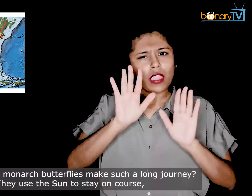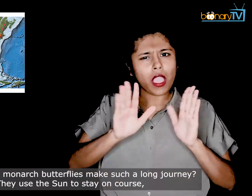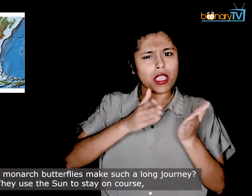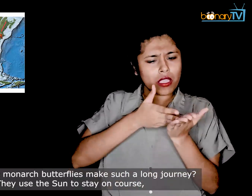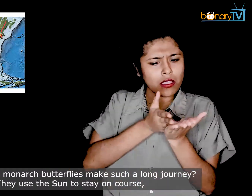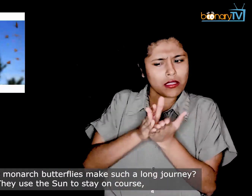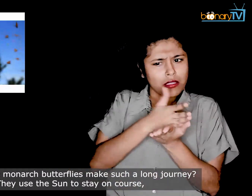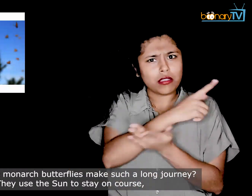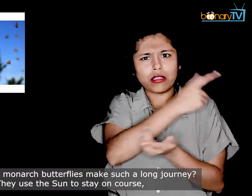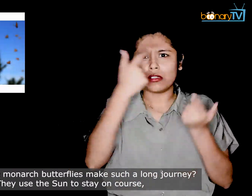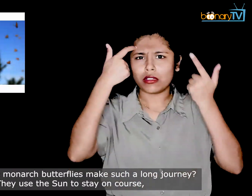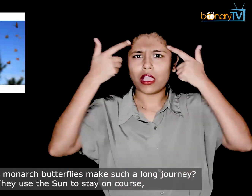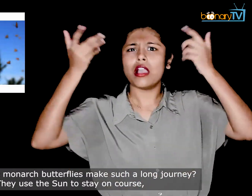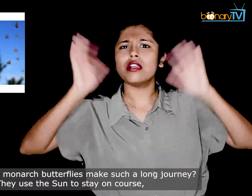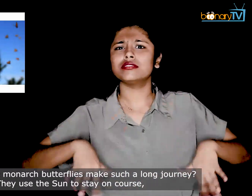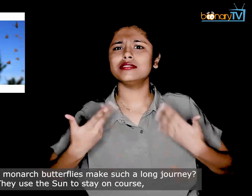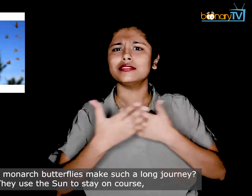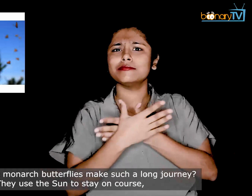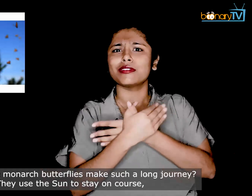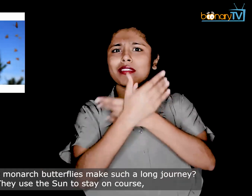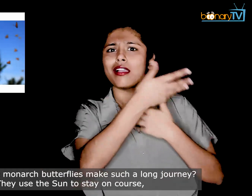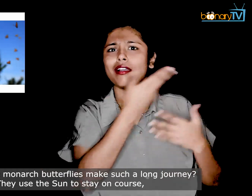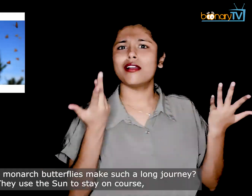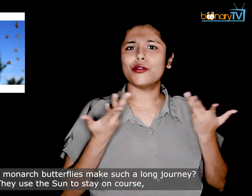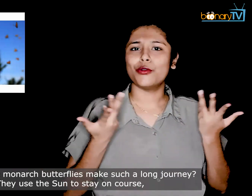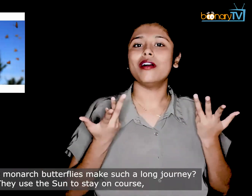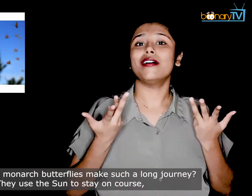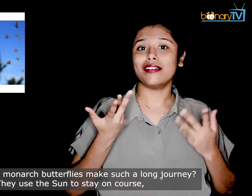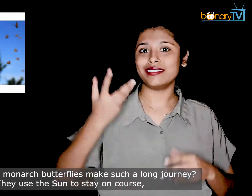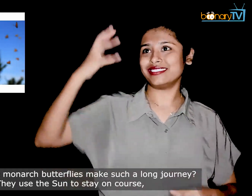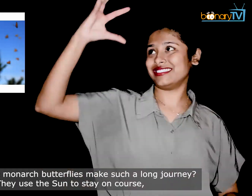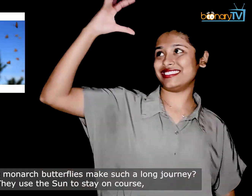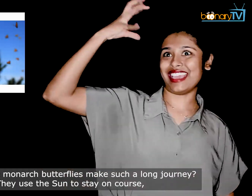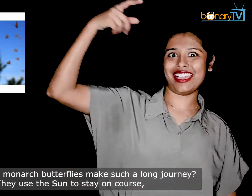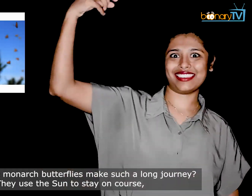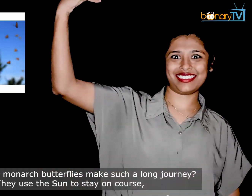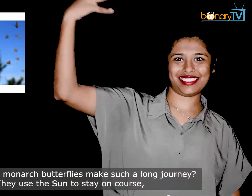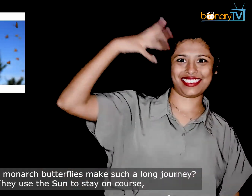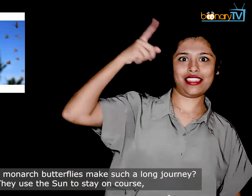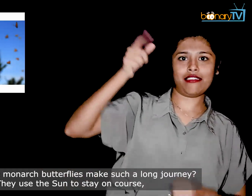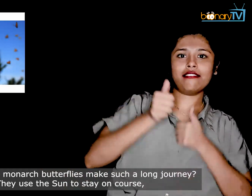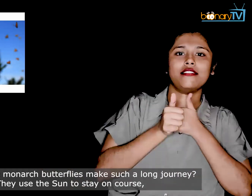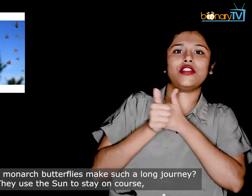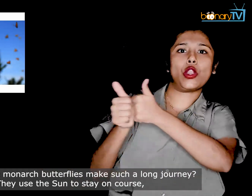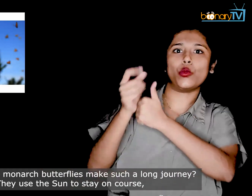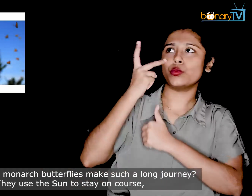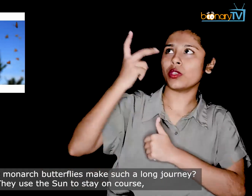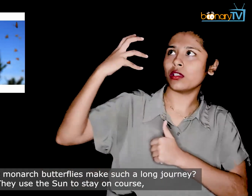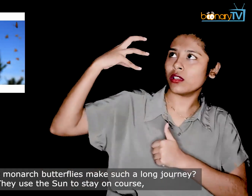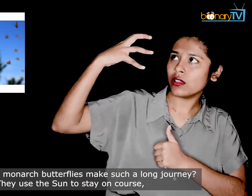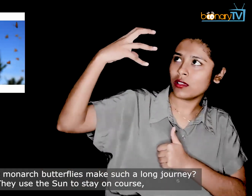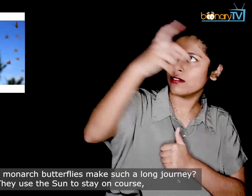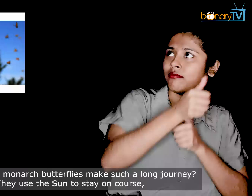monarch butterflies make such a long journey? They use the sun to stay on course.